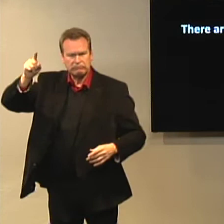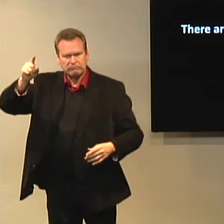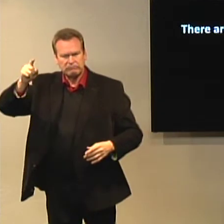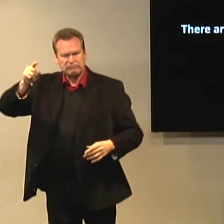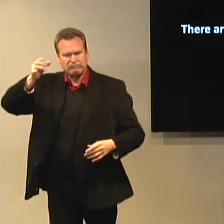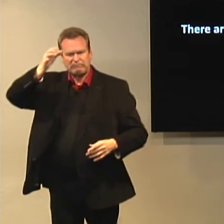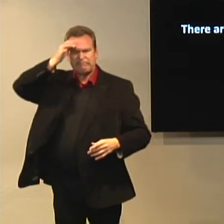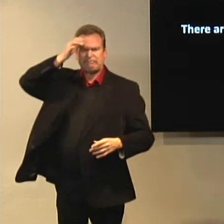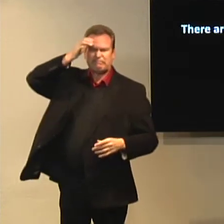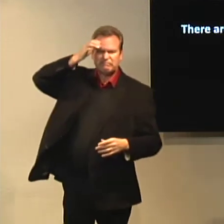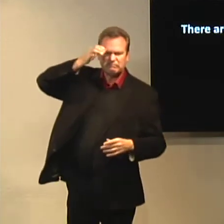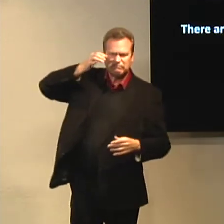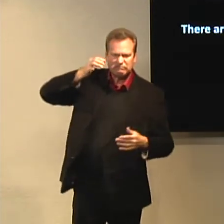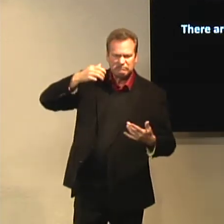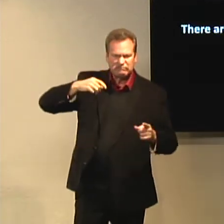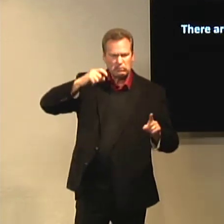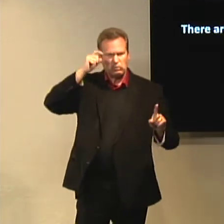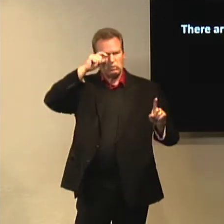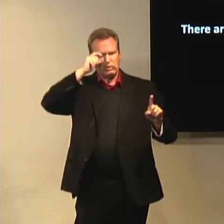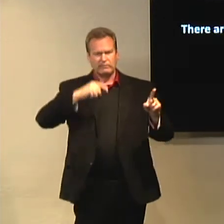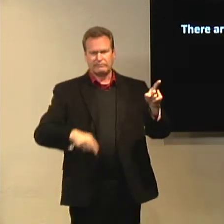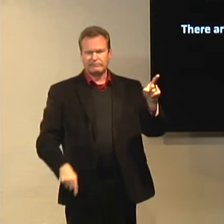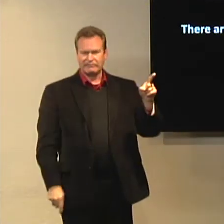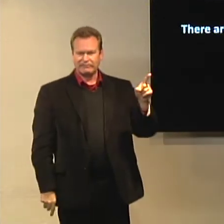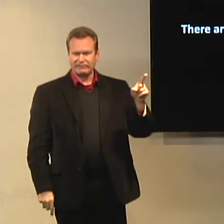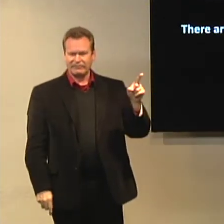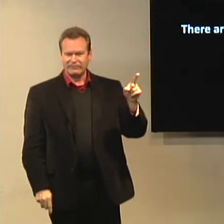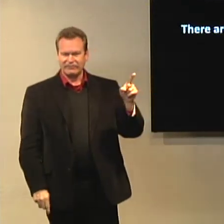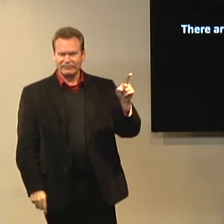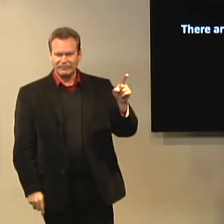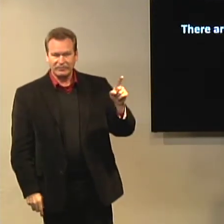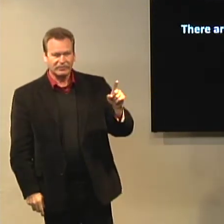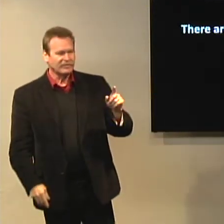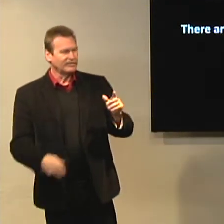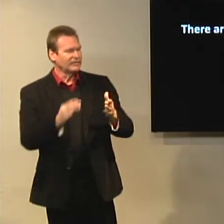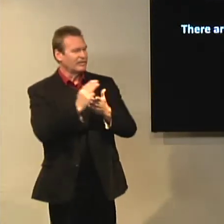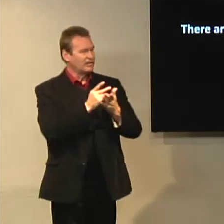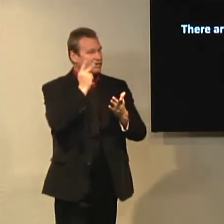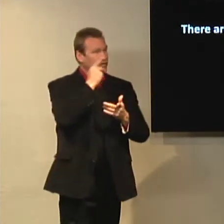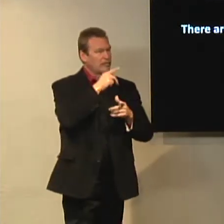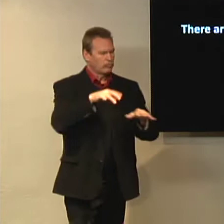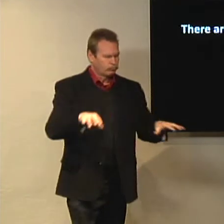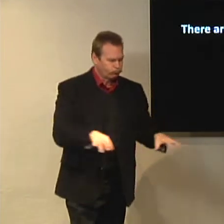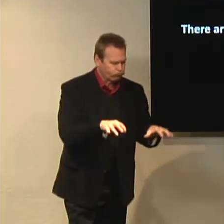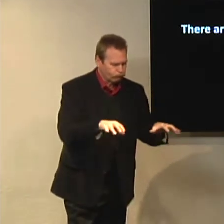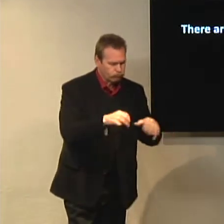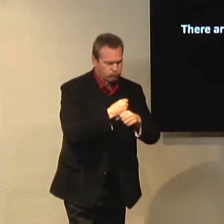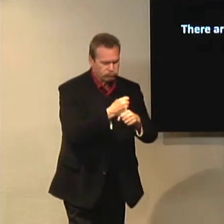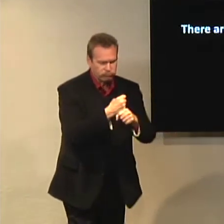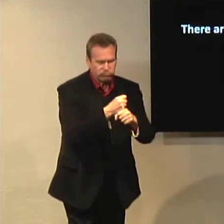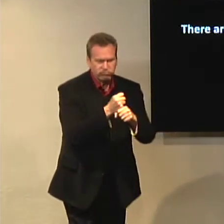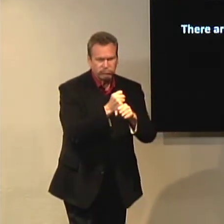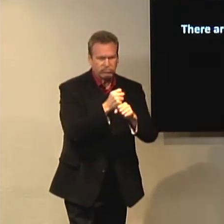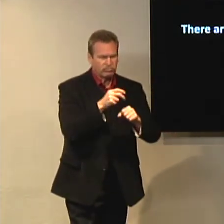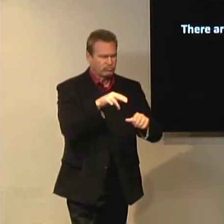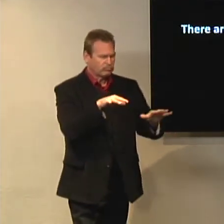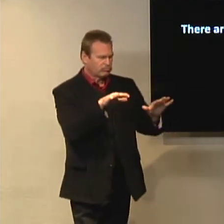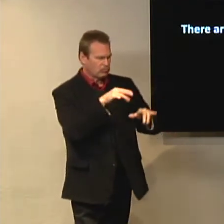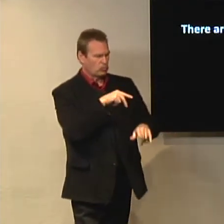also be, oh, that person's intelligent. They know a lot about a certain topic. They're wise. Additionally, there's another definition that talks about, oh, they're